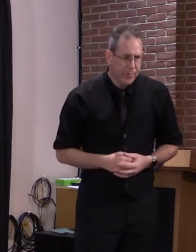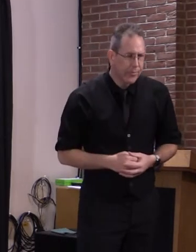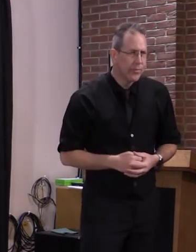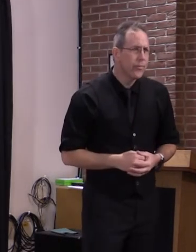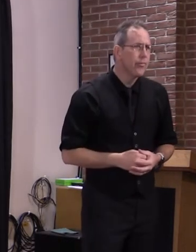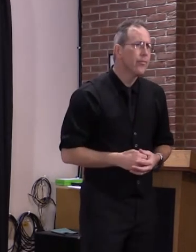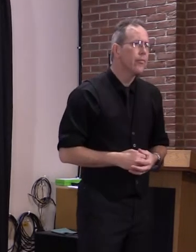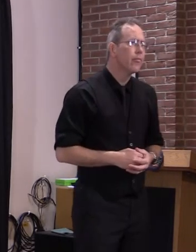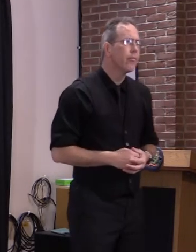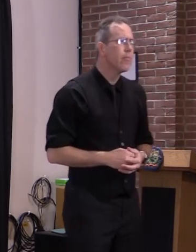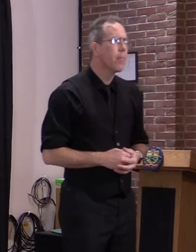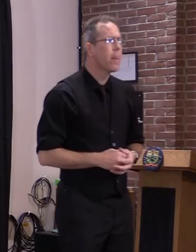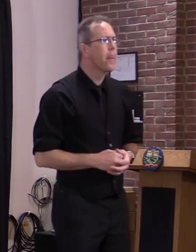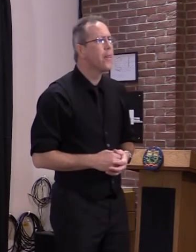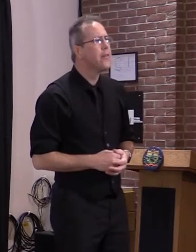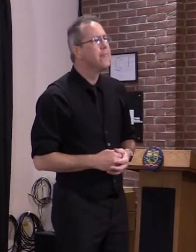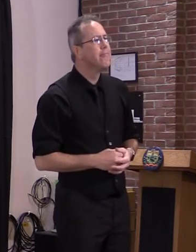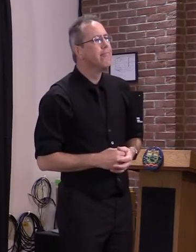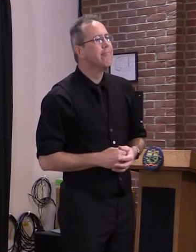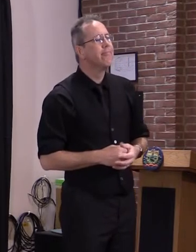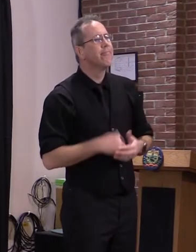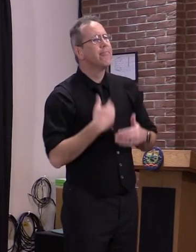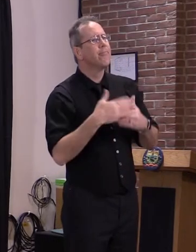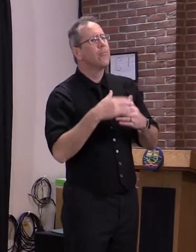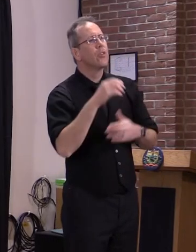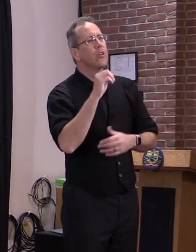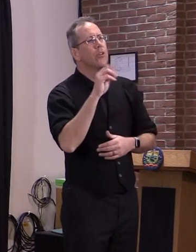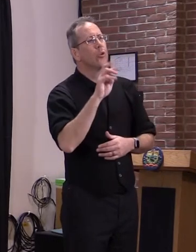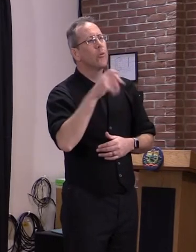Chris Roy, Newport Daily Express.